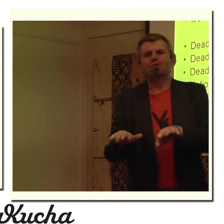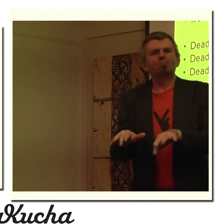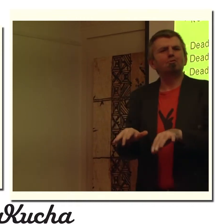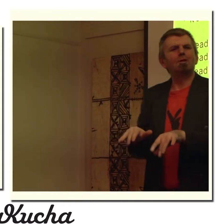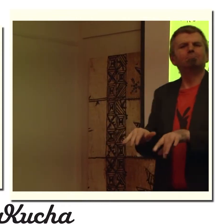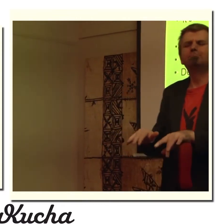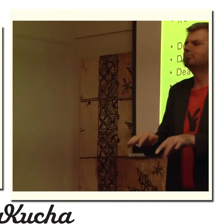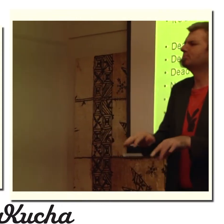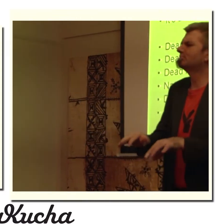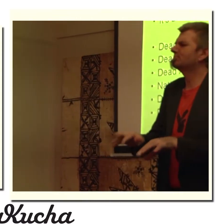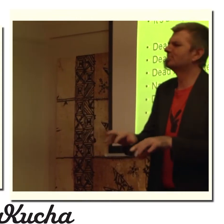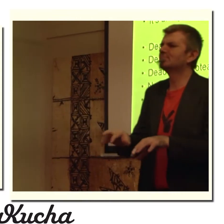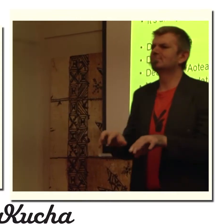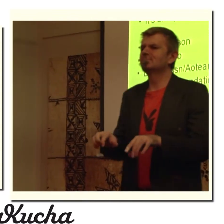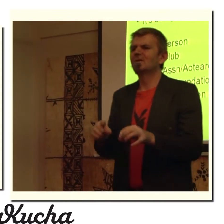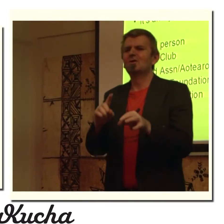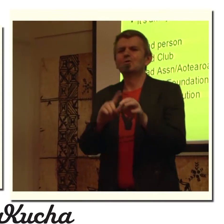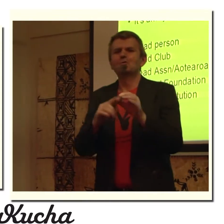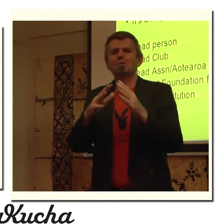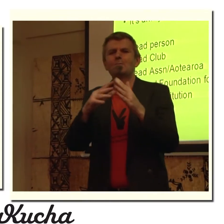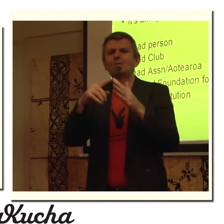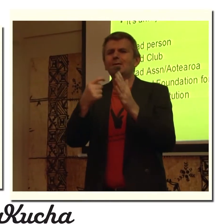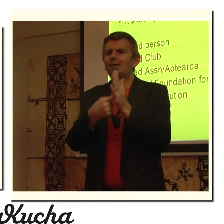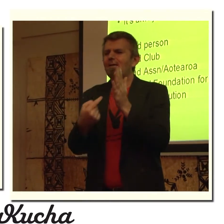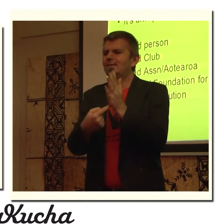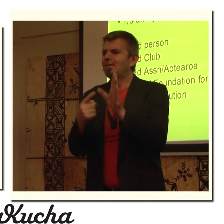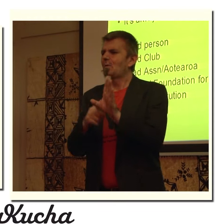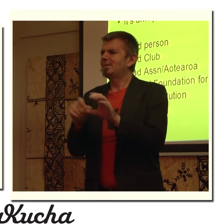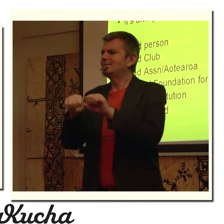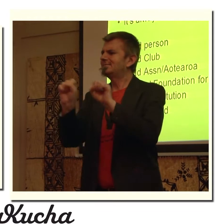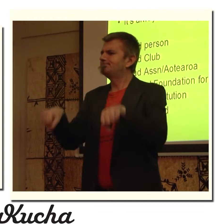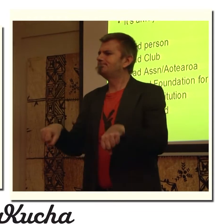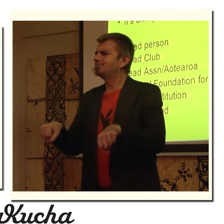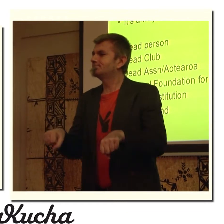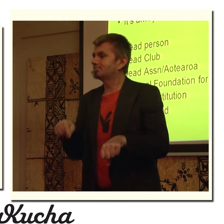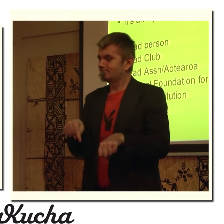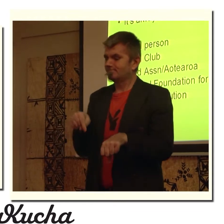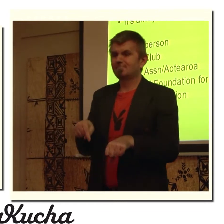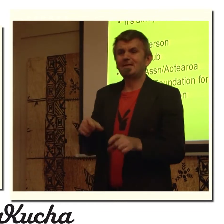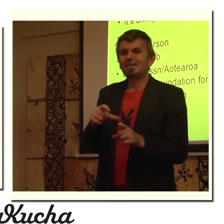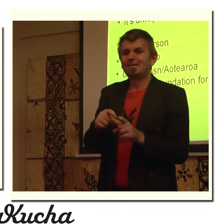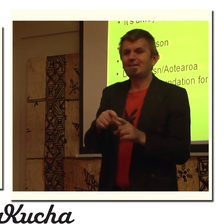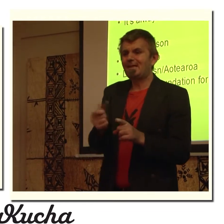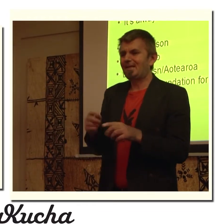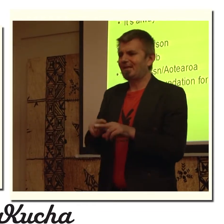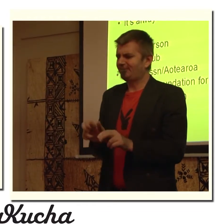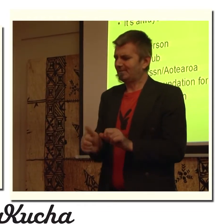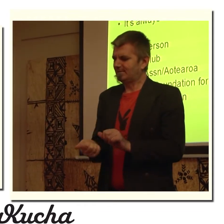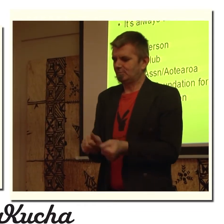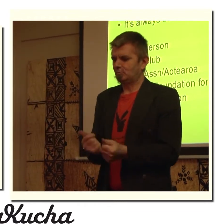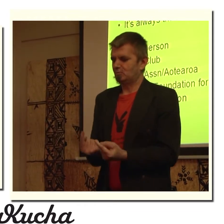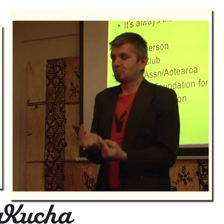Thanks. Now, you know when you're typing away on that keyboard, have you heard of the QWERTY